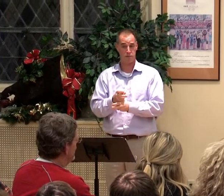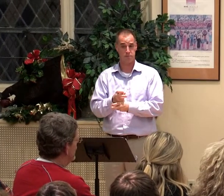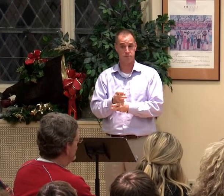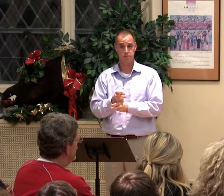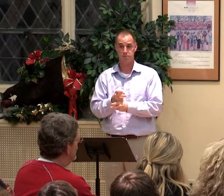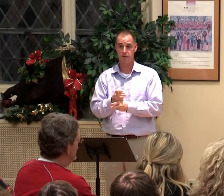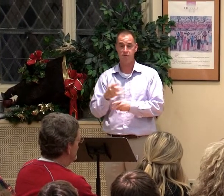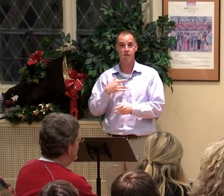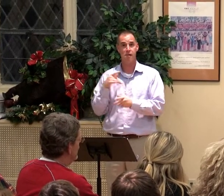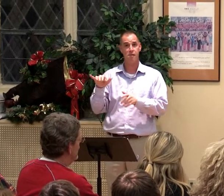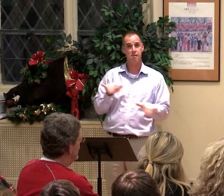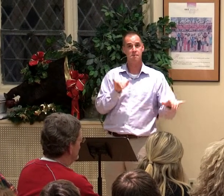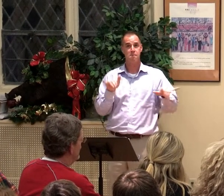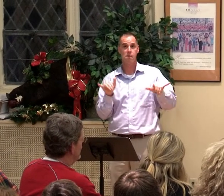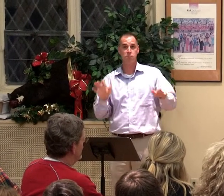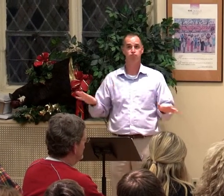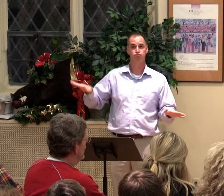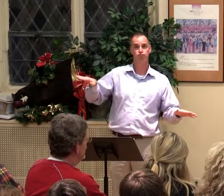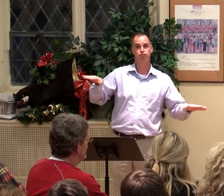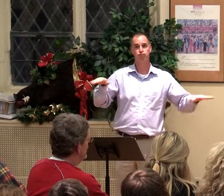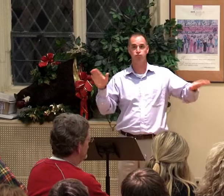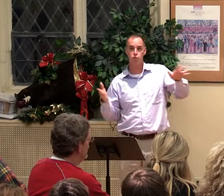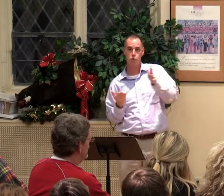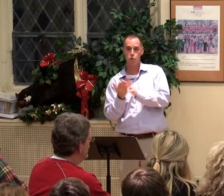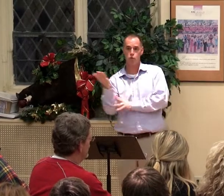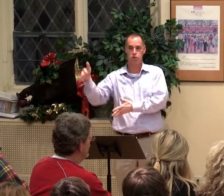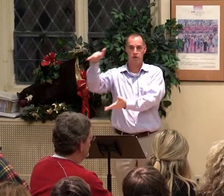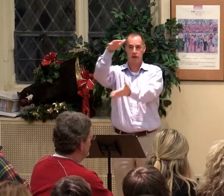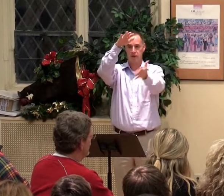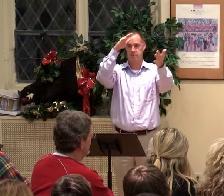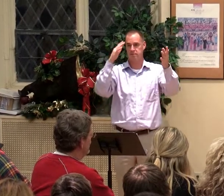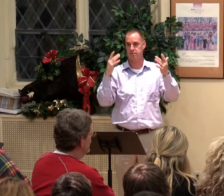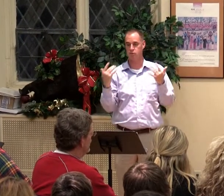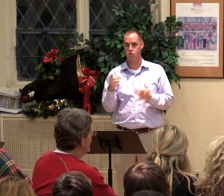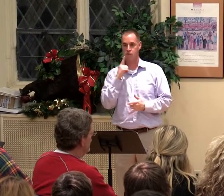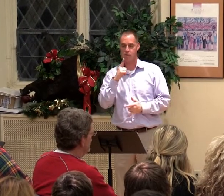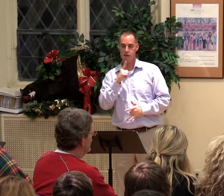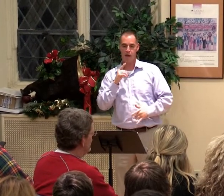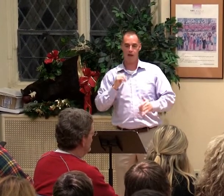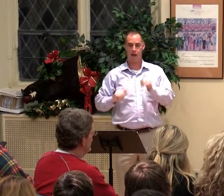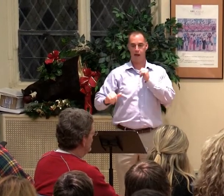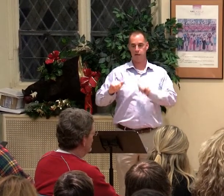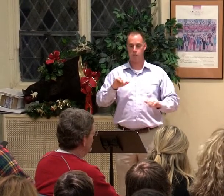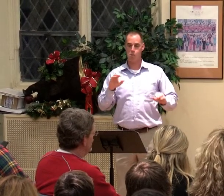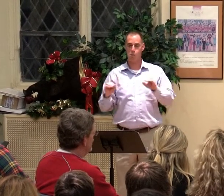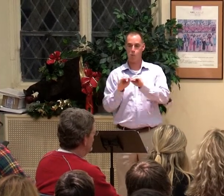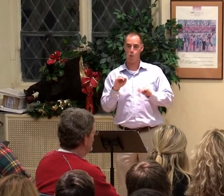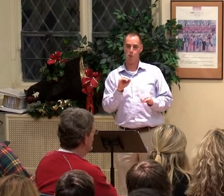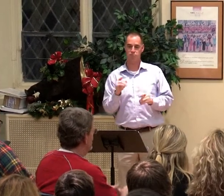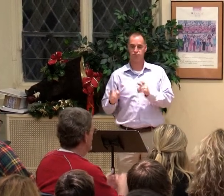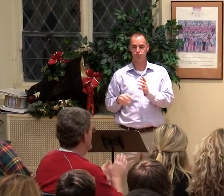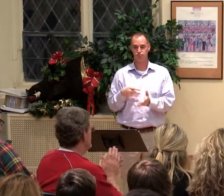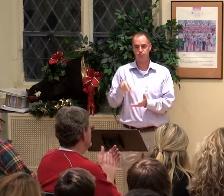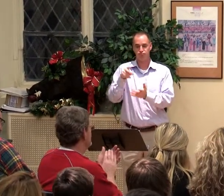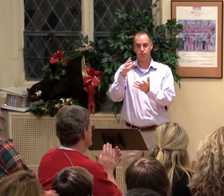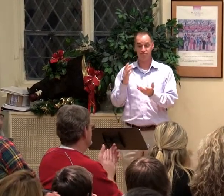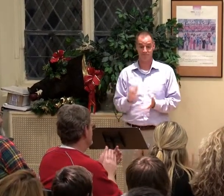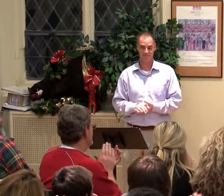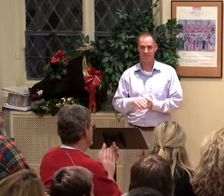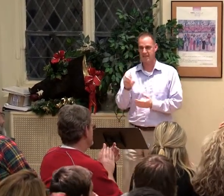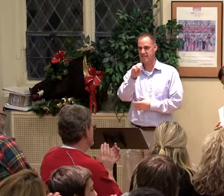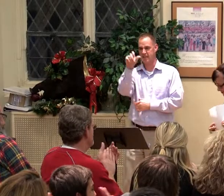the sky, acting even more sassy. Thank you.